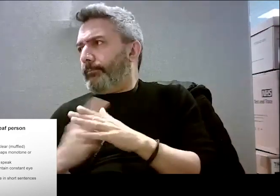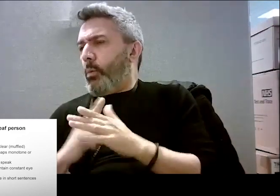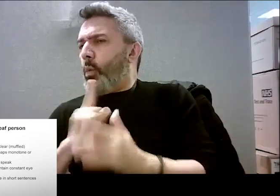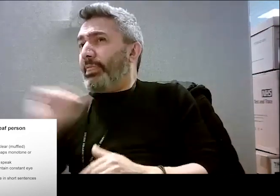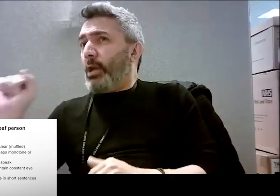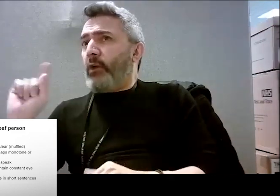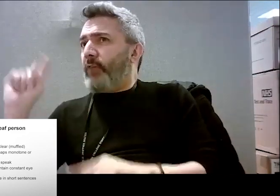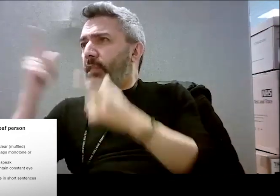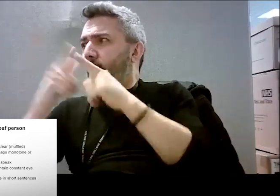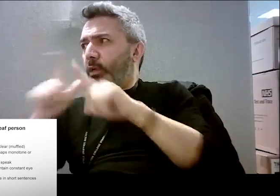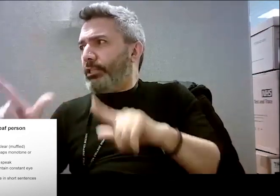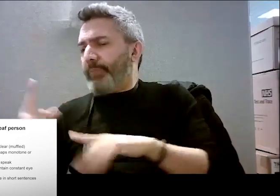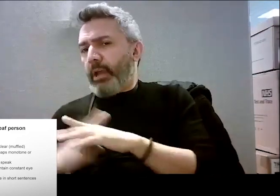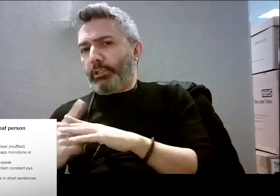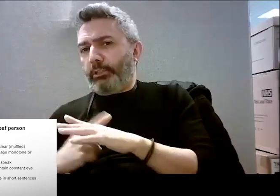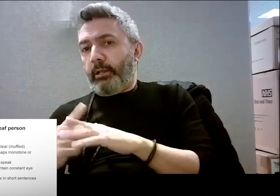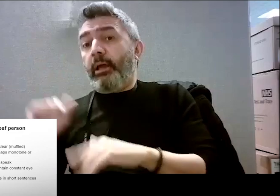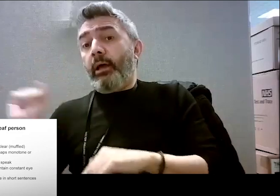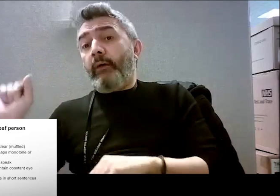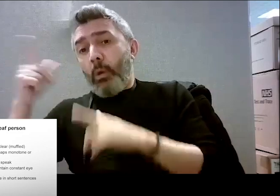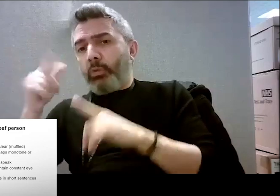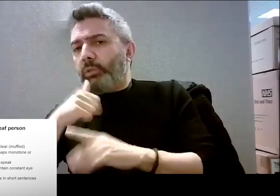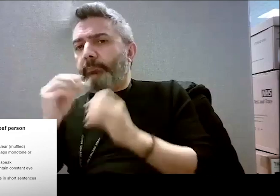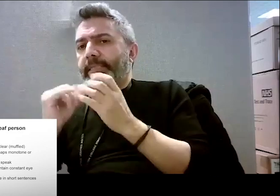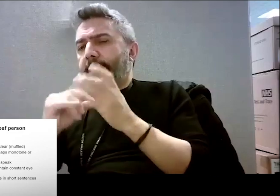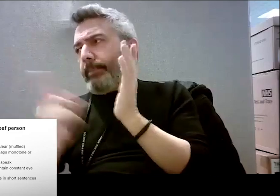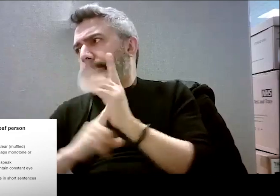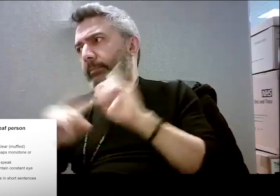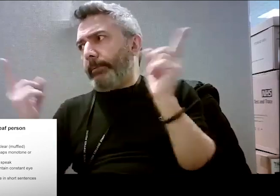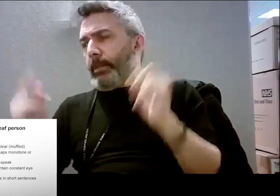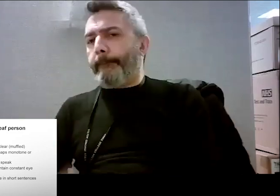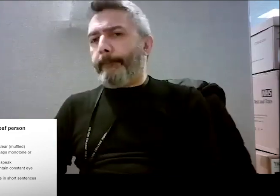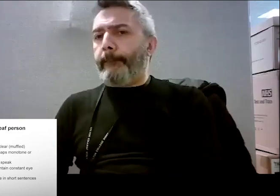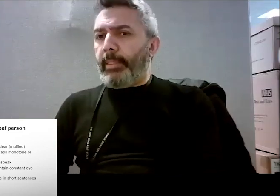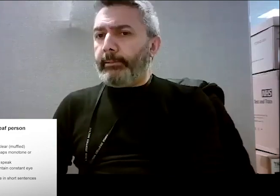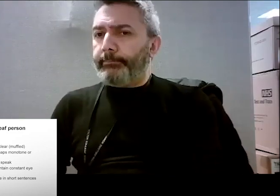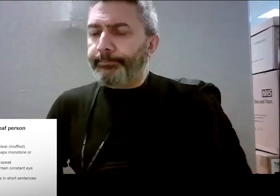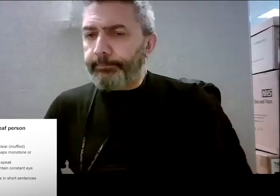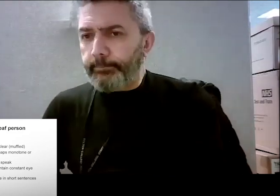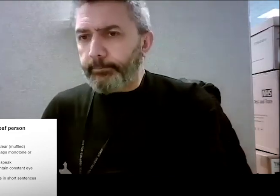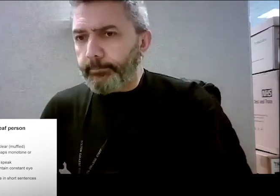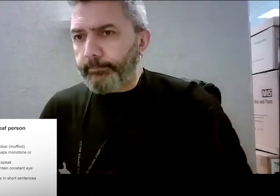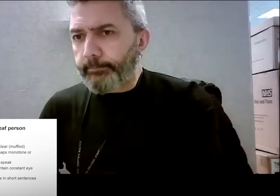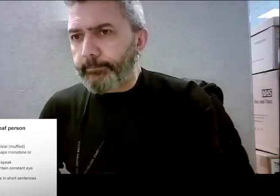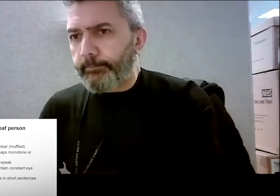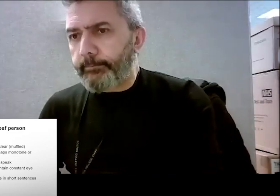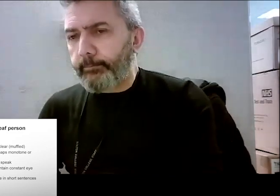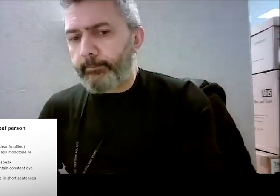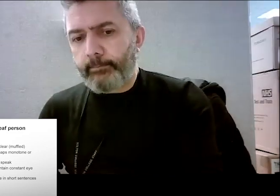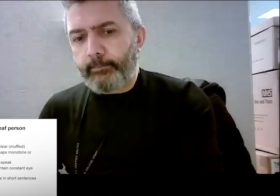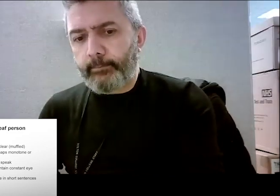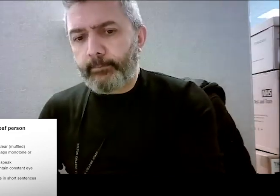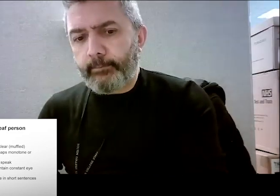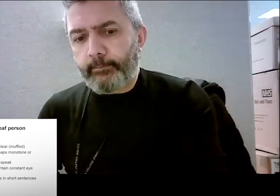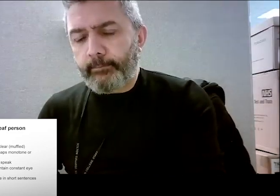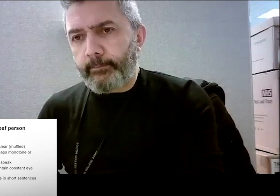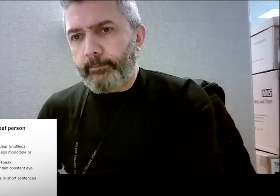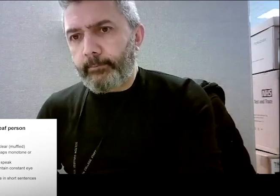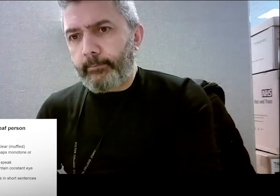Some people will write very basic English because their first language is sign language. So when you're writing in English, it's as